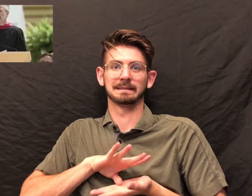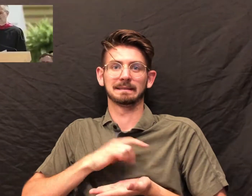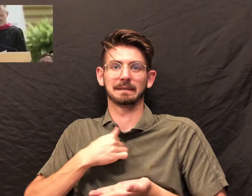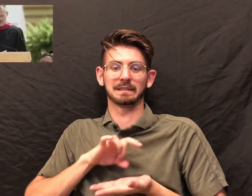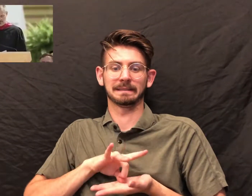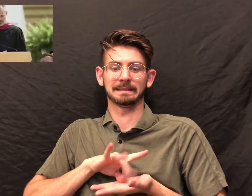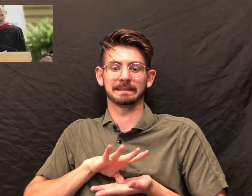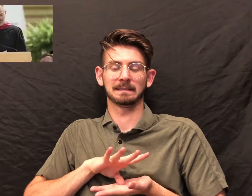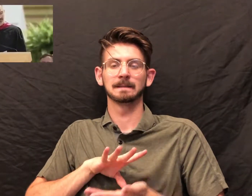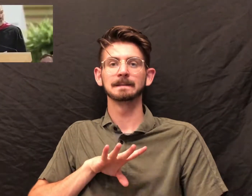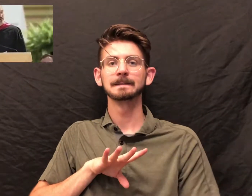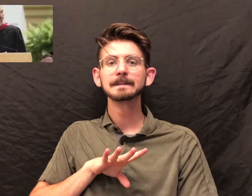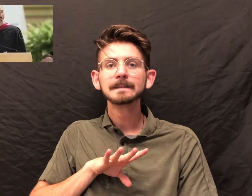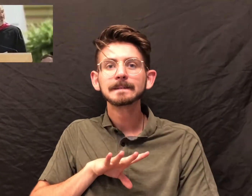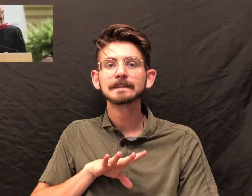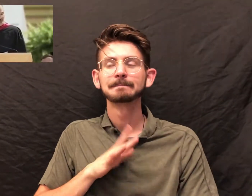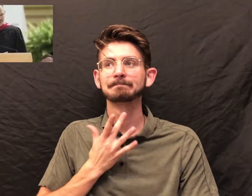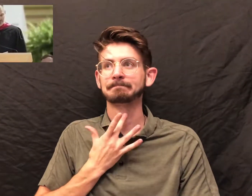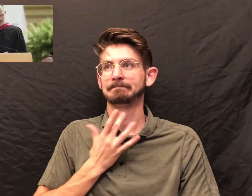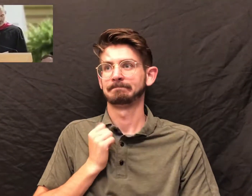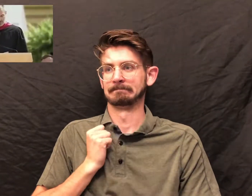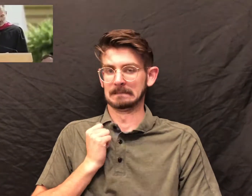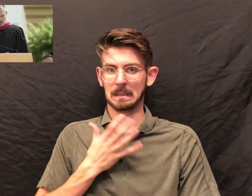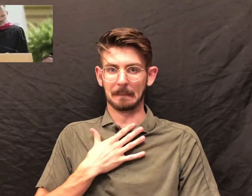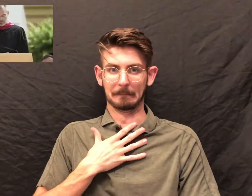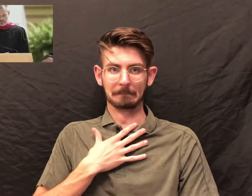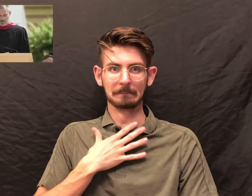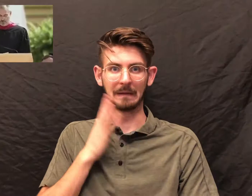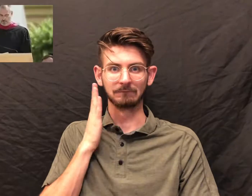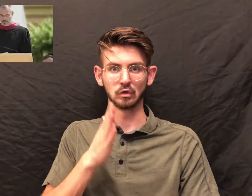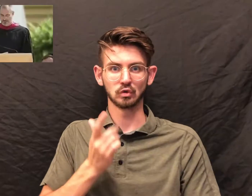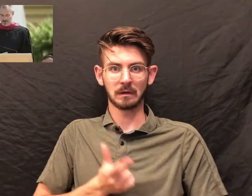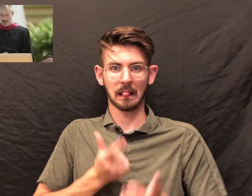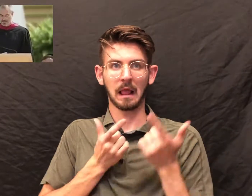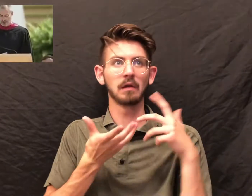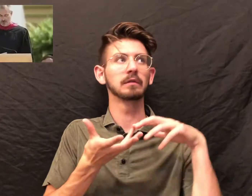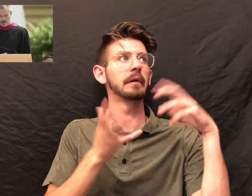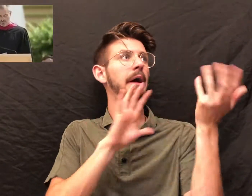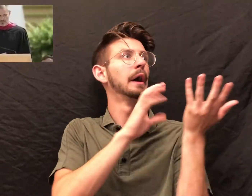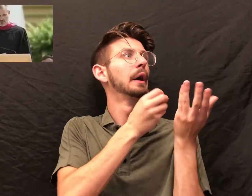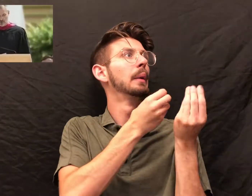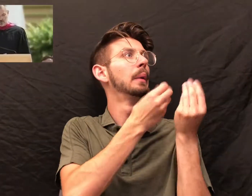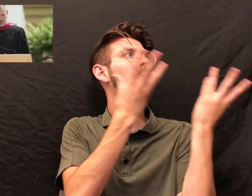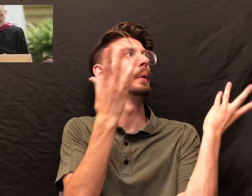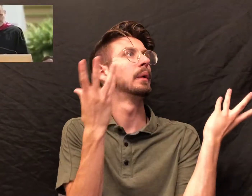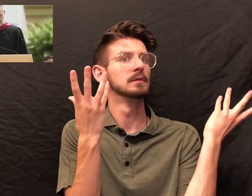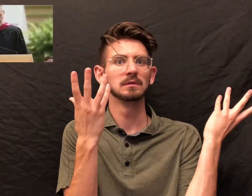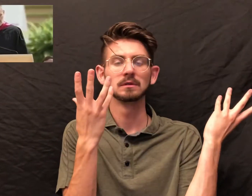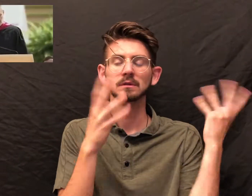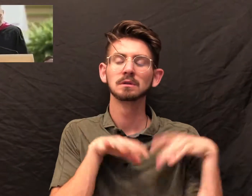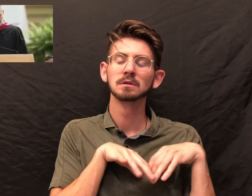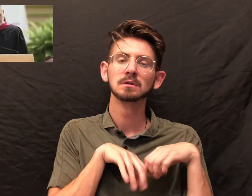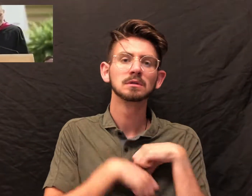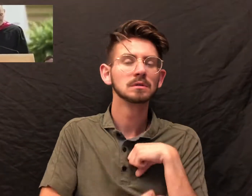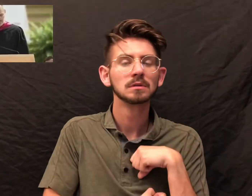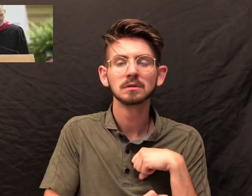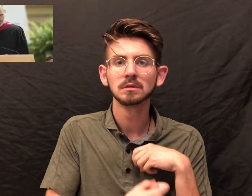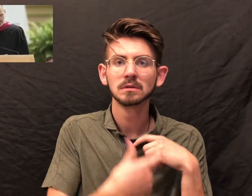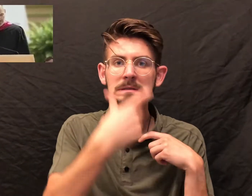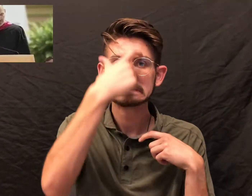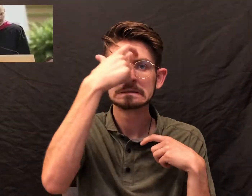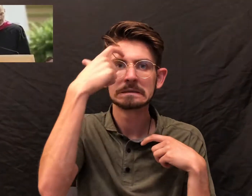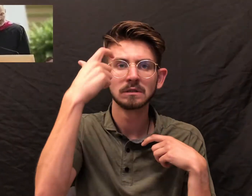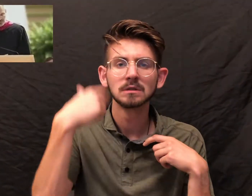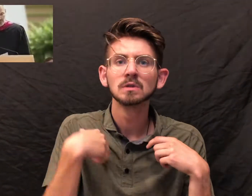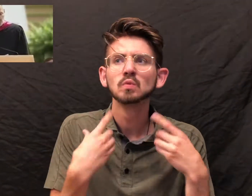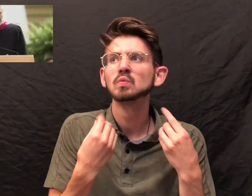the focus of my entire adult life was gone, and it was devastating. I really didn't know what to do for a few months. I felt that I